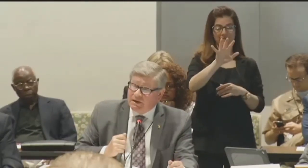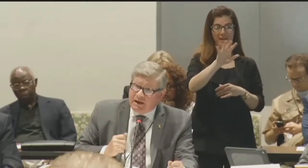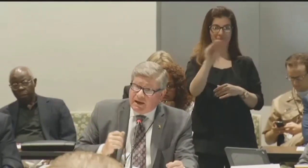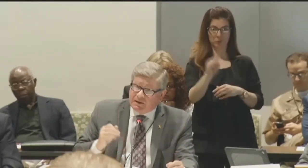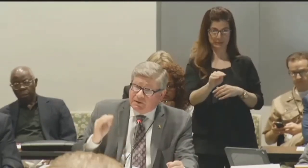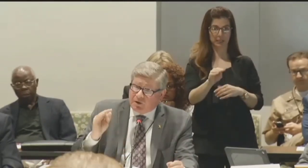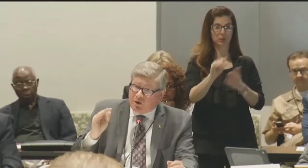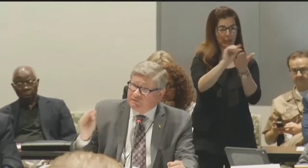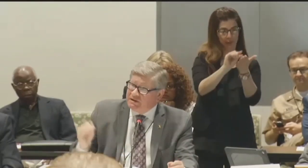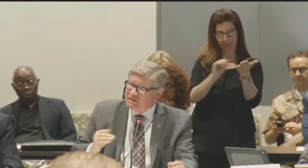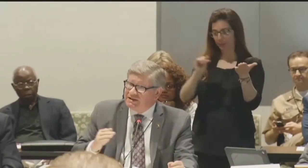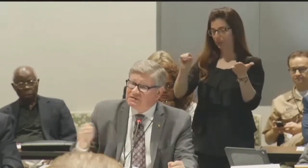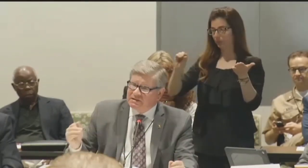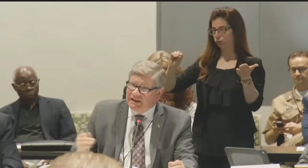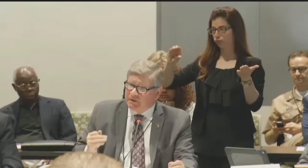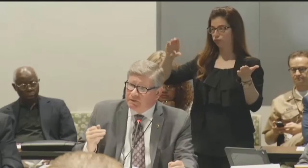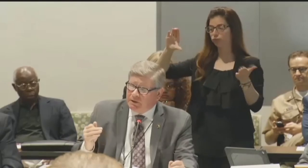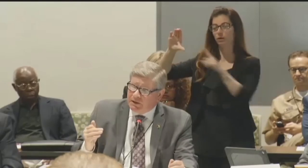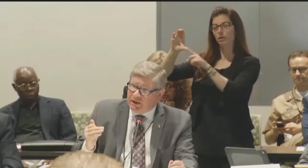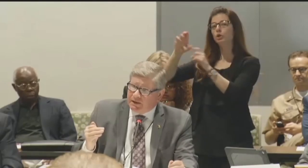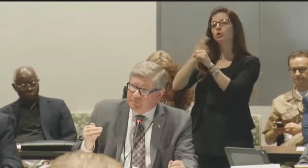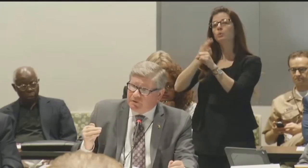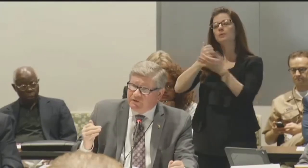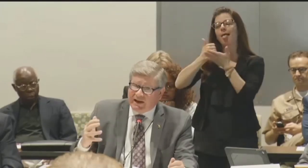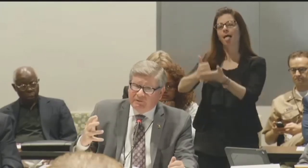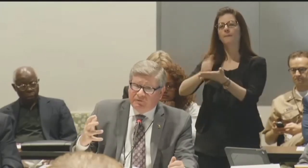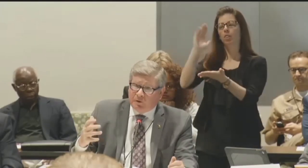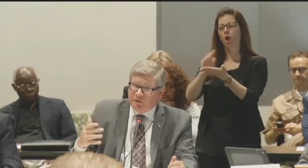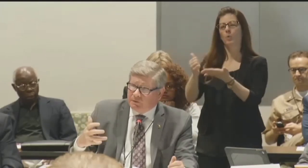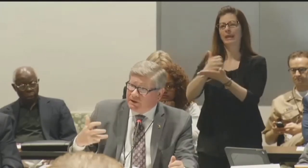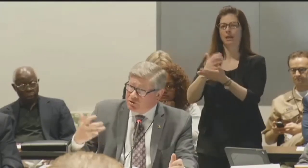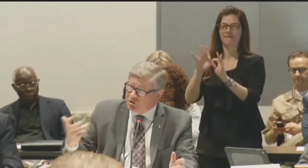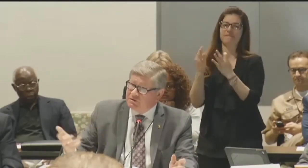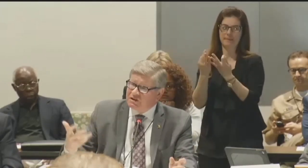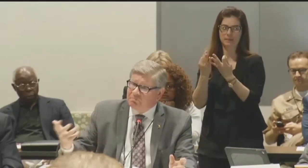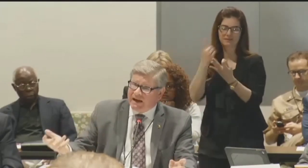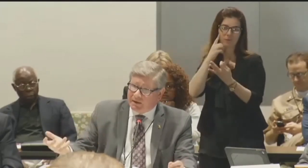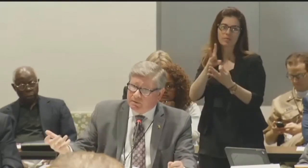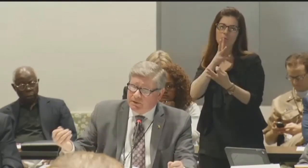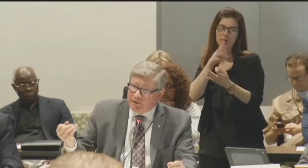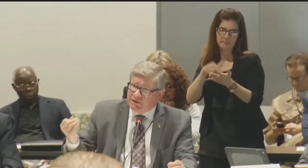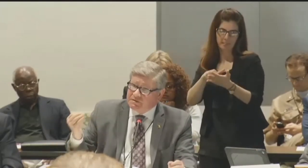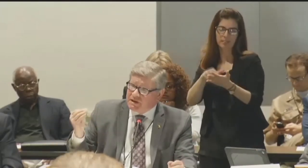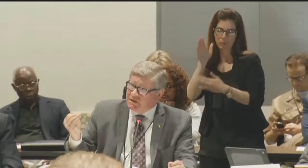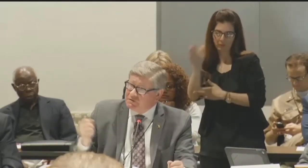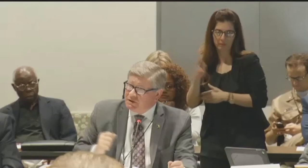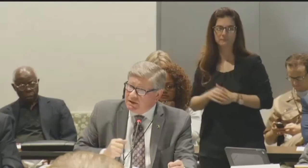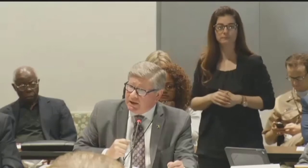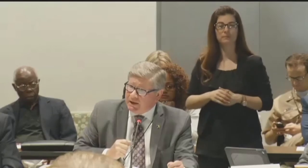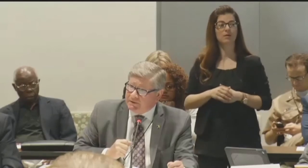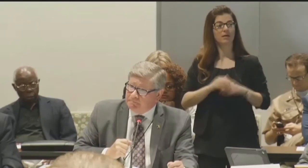rates. And all of these things together provide for an assurance and a model that